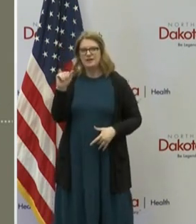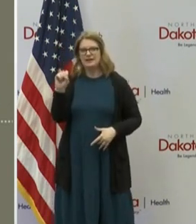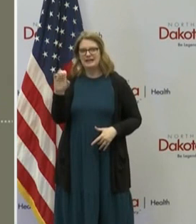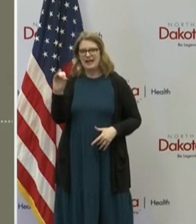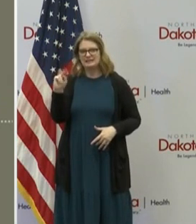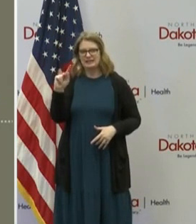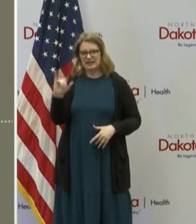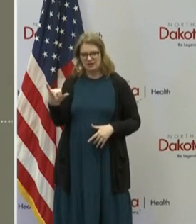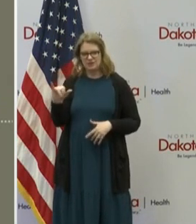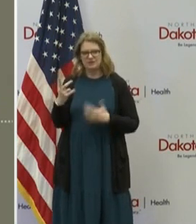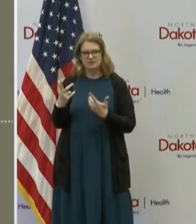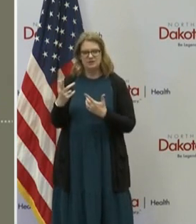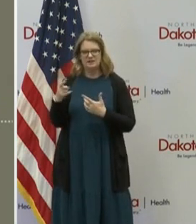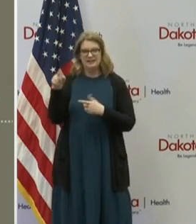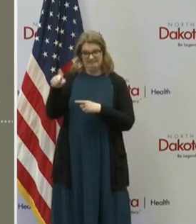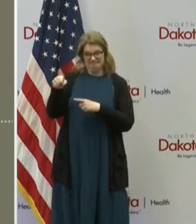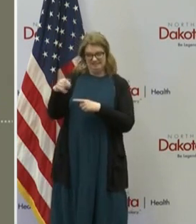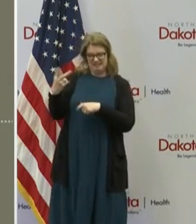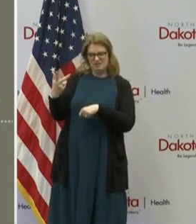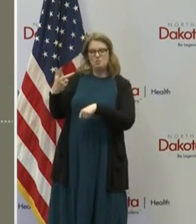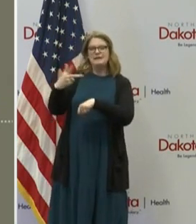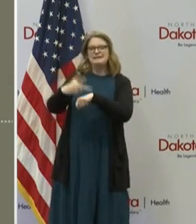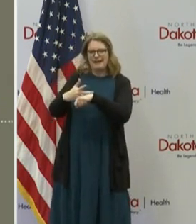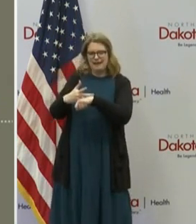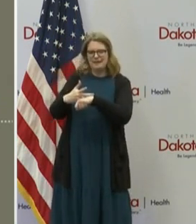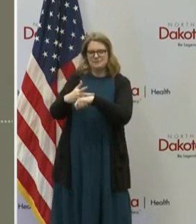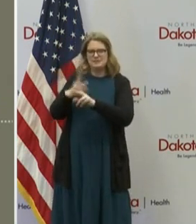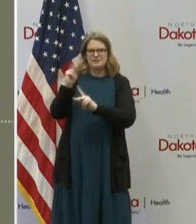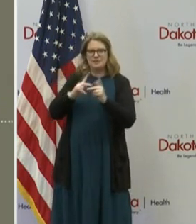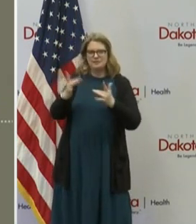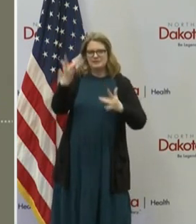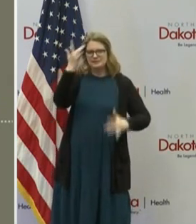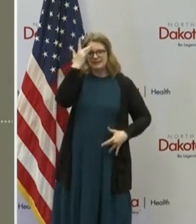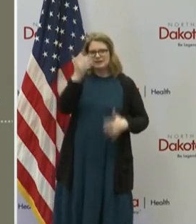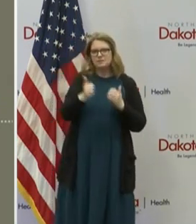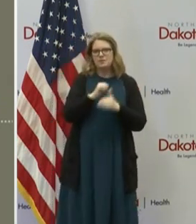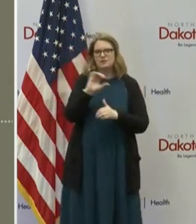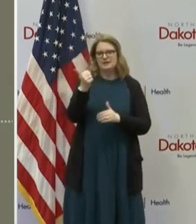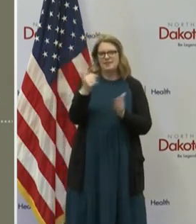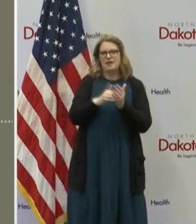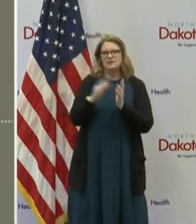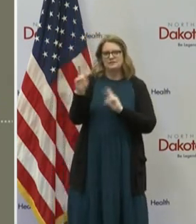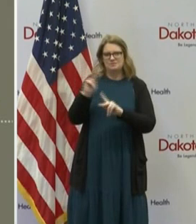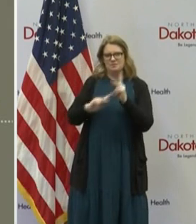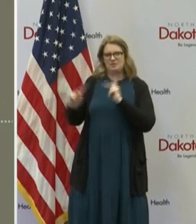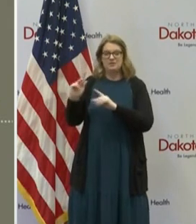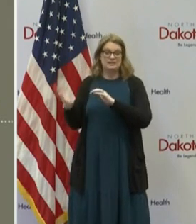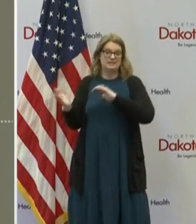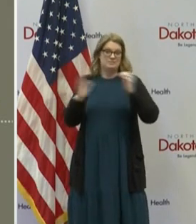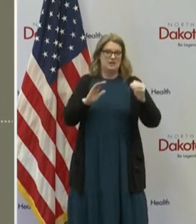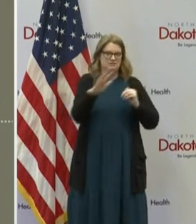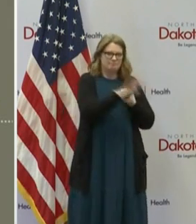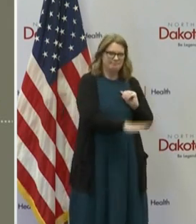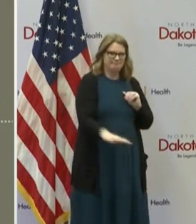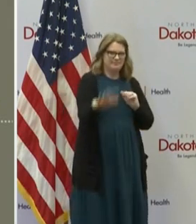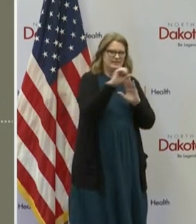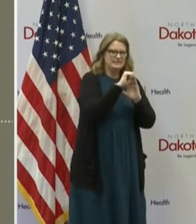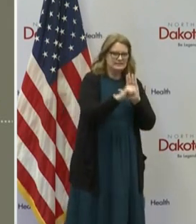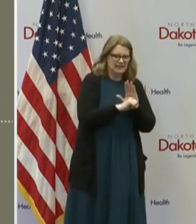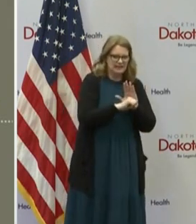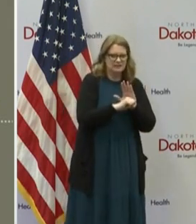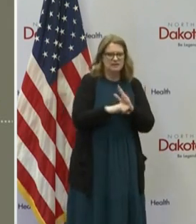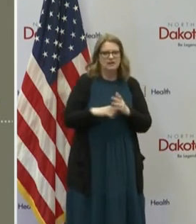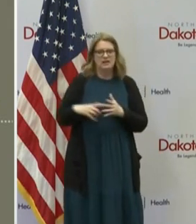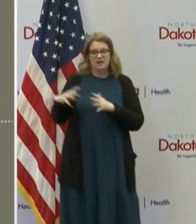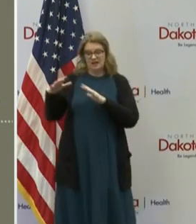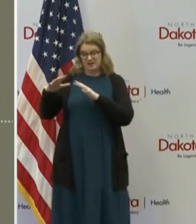rate almost 3 times the active rate per 10,000 people in Cass County versus the rest of the state. And the positive